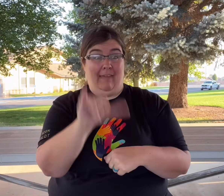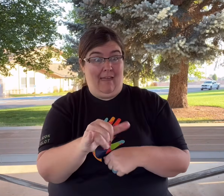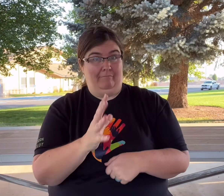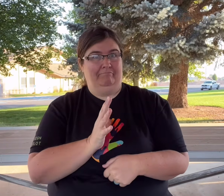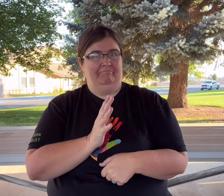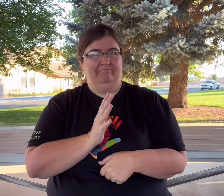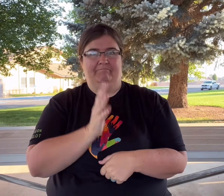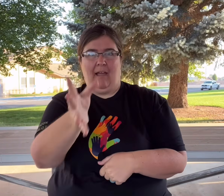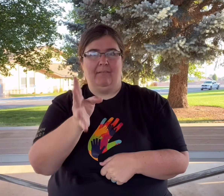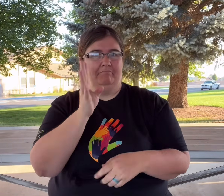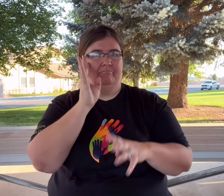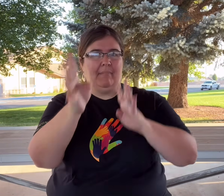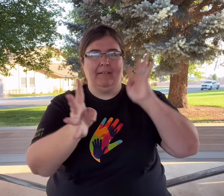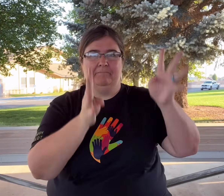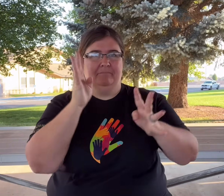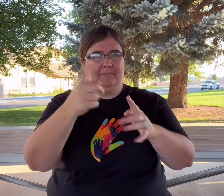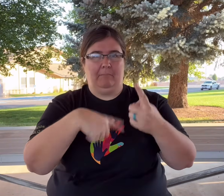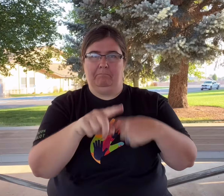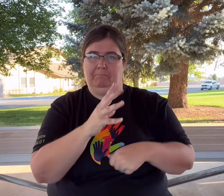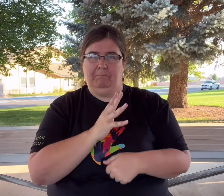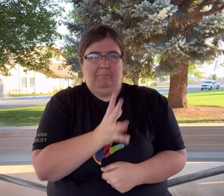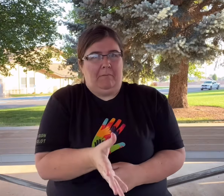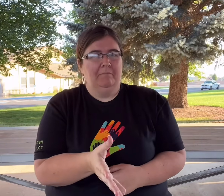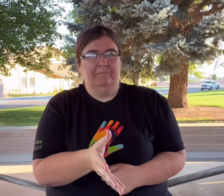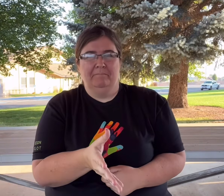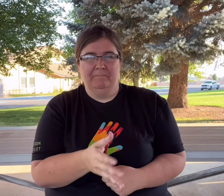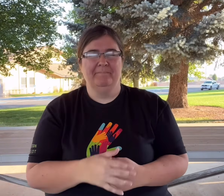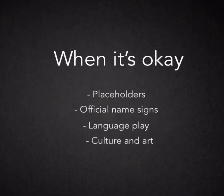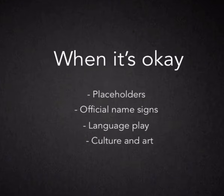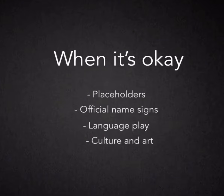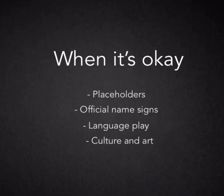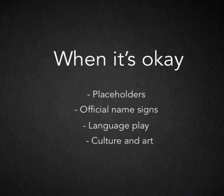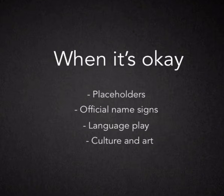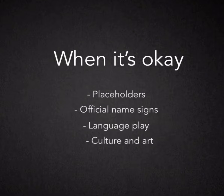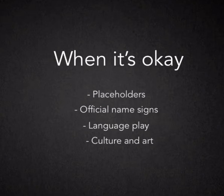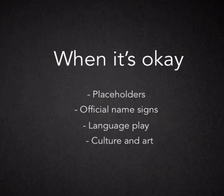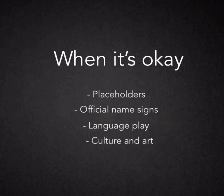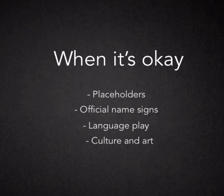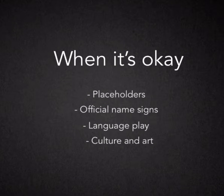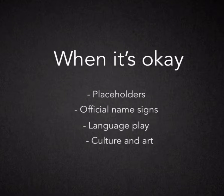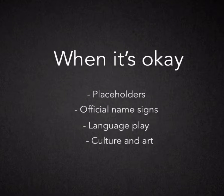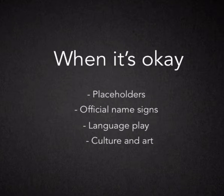So that is another example of when it's totally fine to make up a sign. Culture and art.